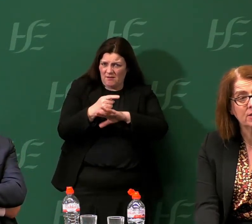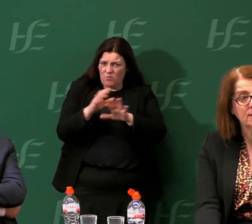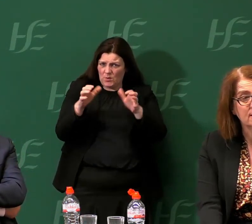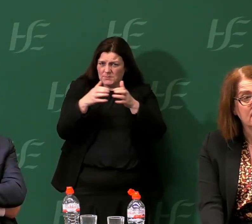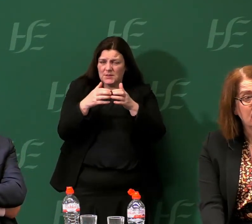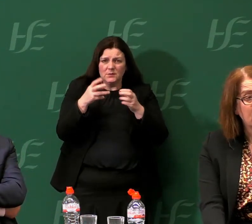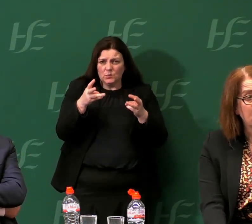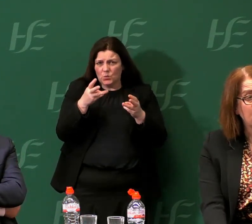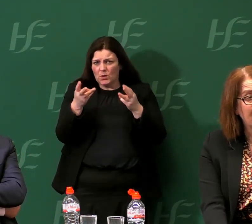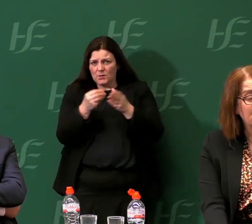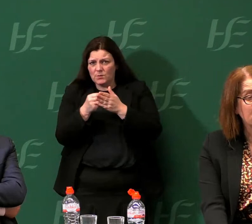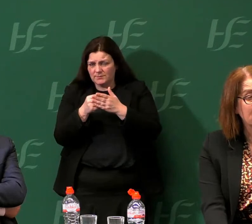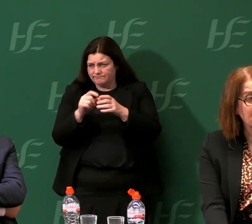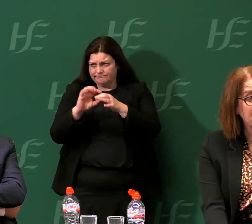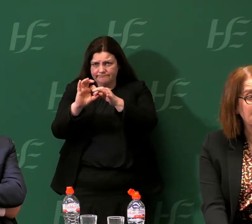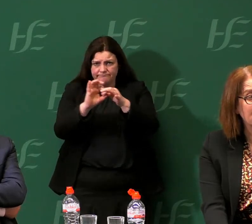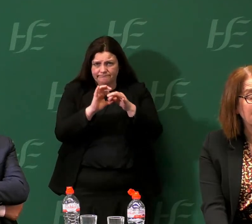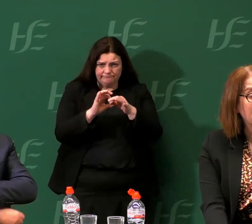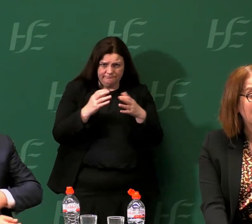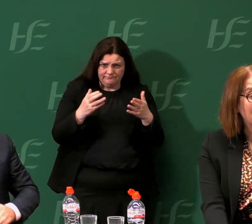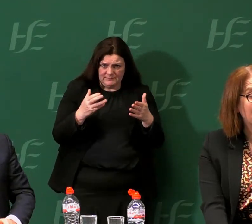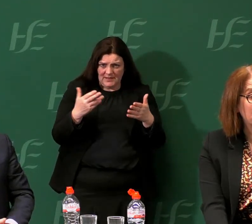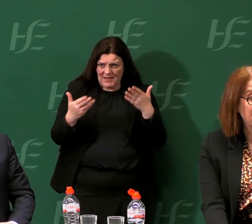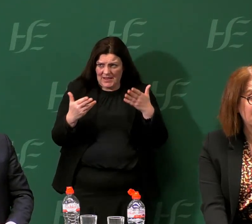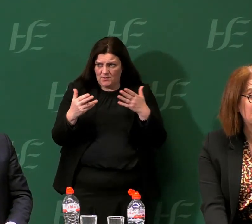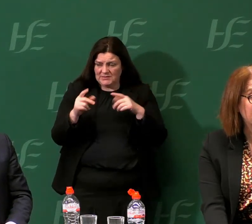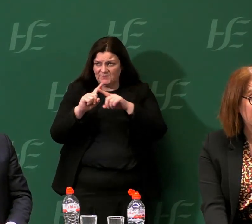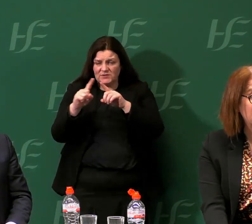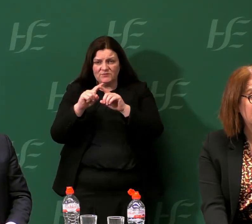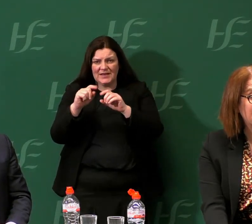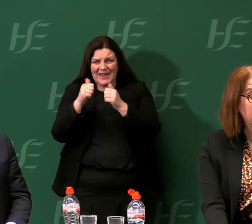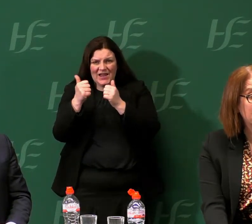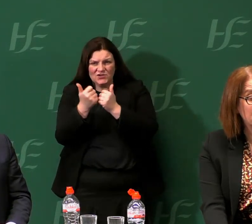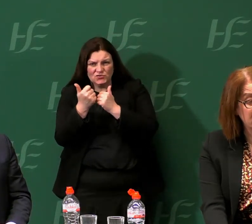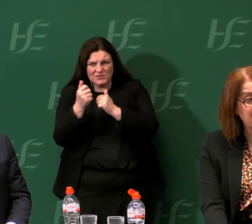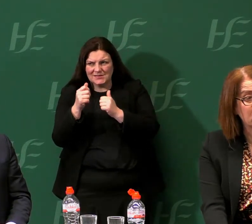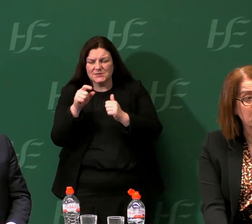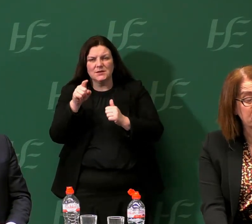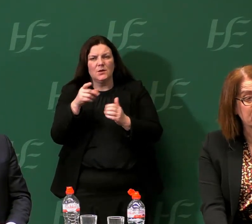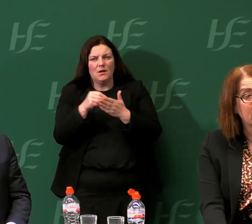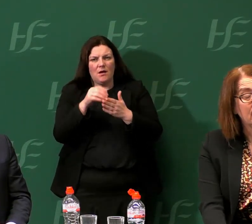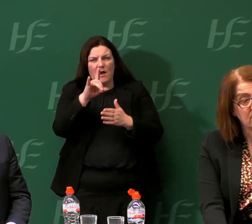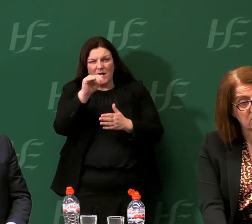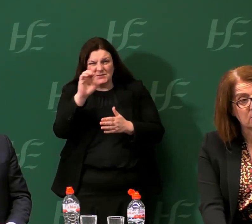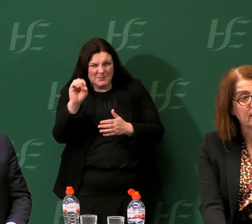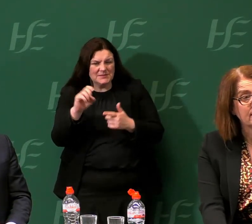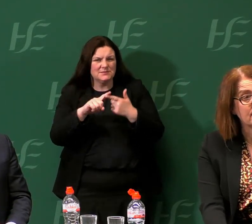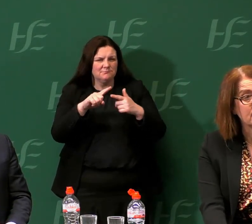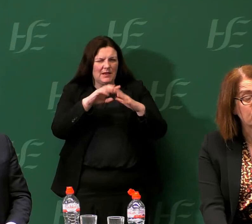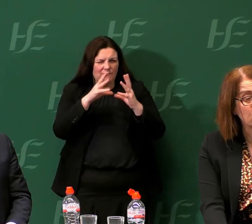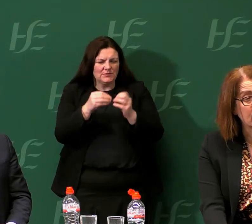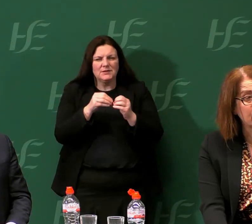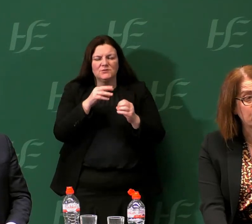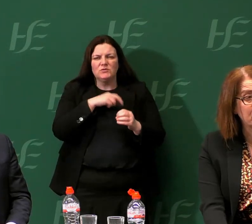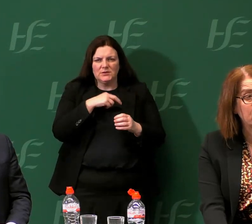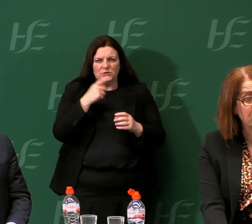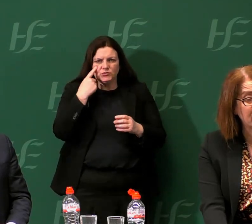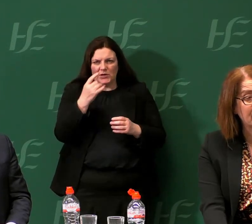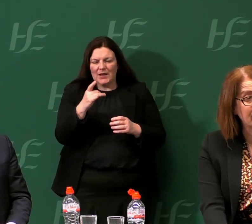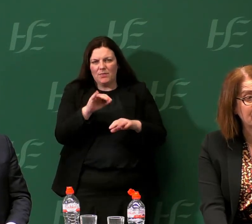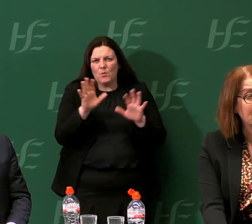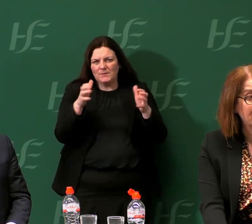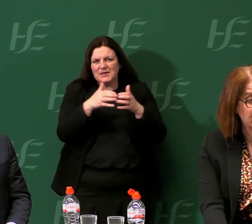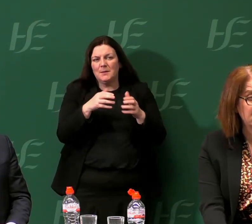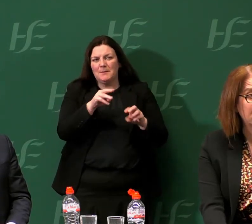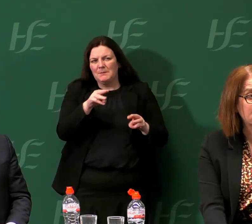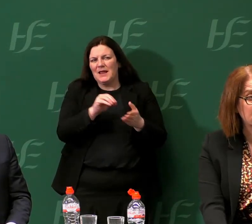partner agencies in relation to disseminating communications information and that, but to check out the website and also access the support line for people who feel